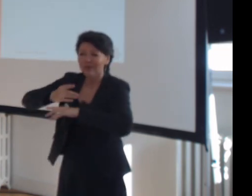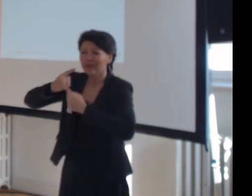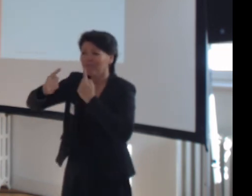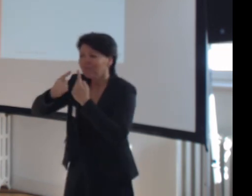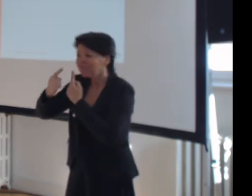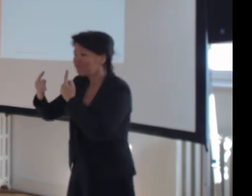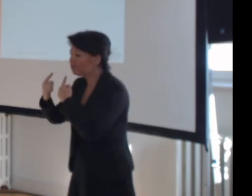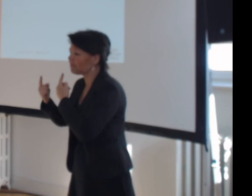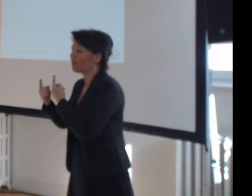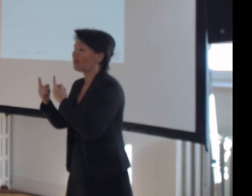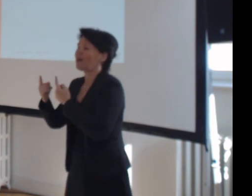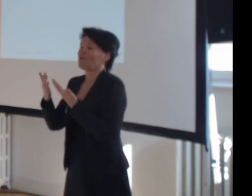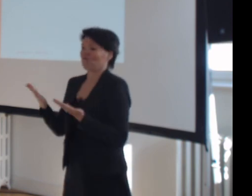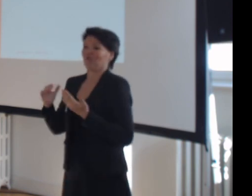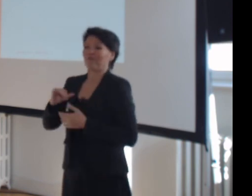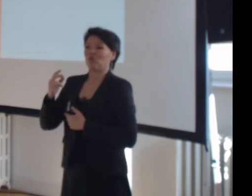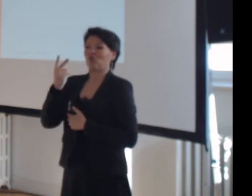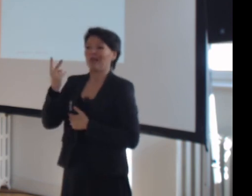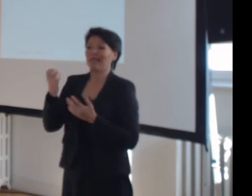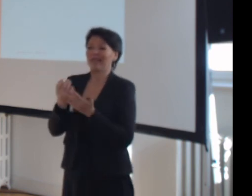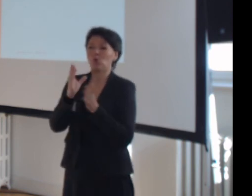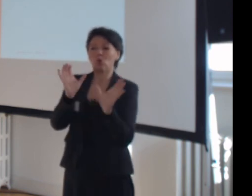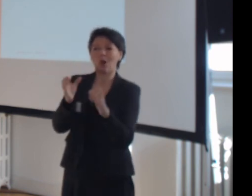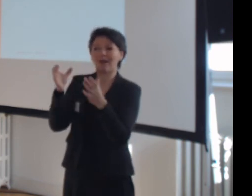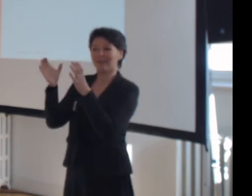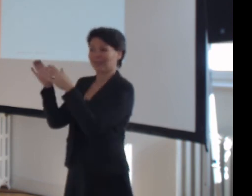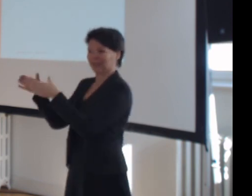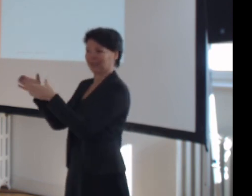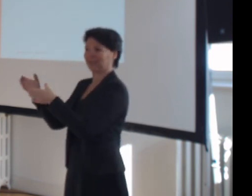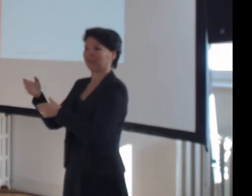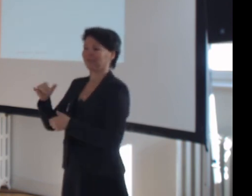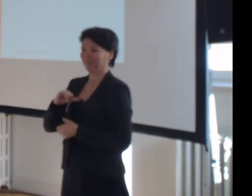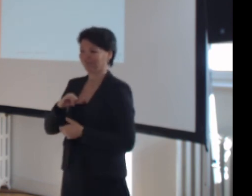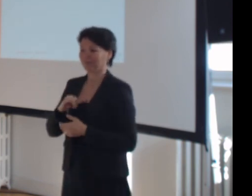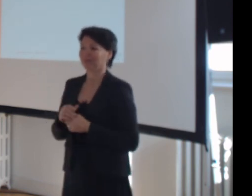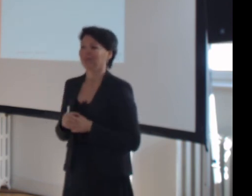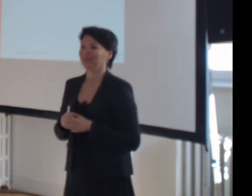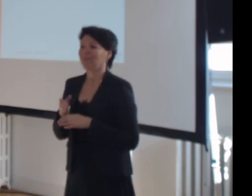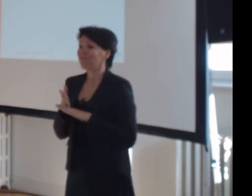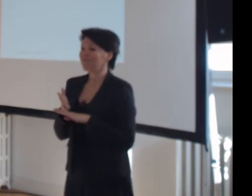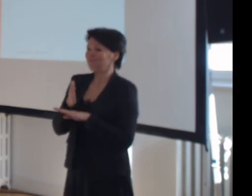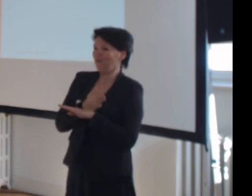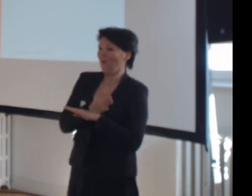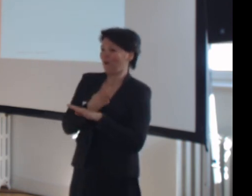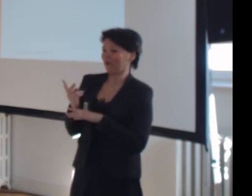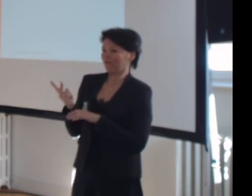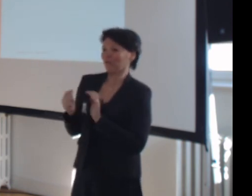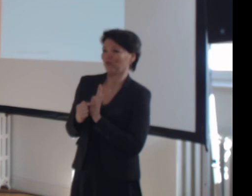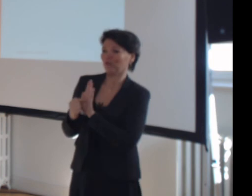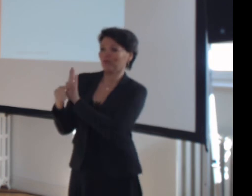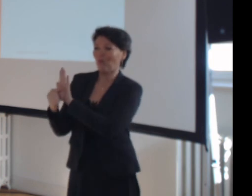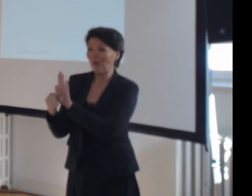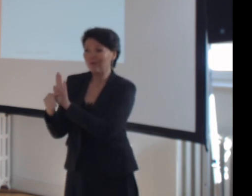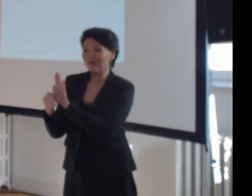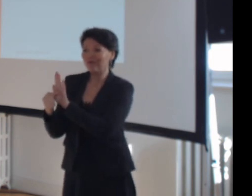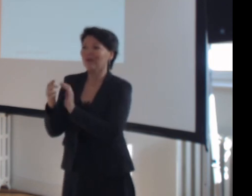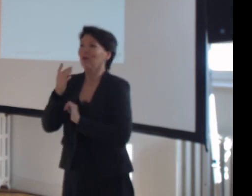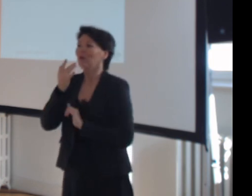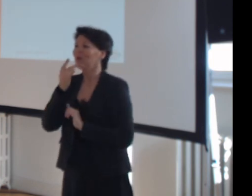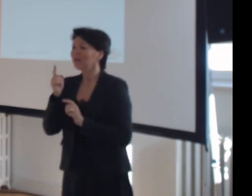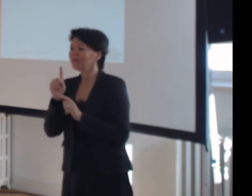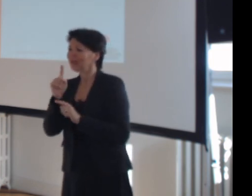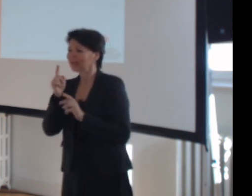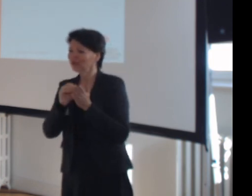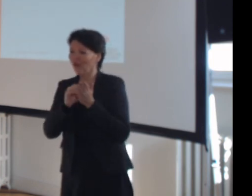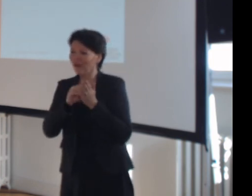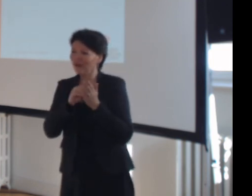with 2 new collections at Consortium. But before I introduce these to you, I would maybe like to zoom